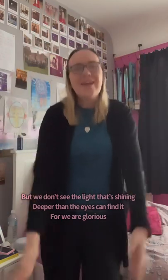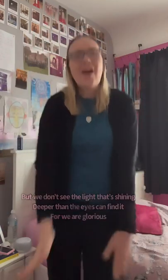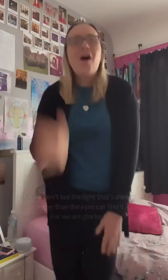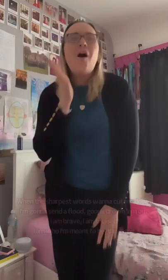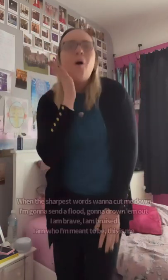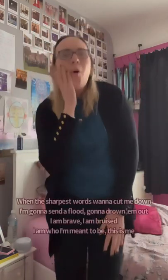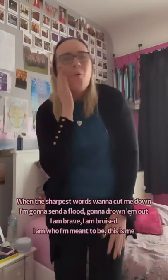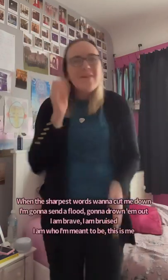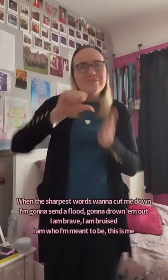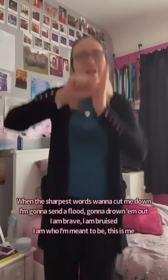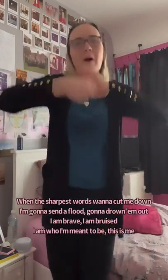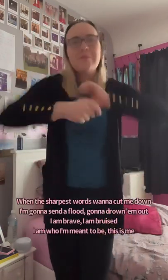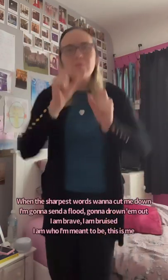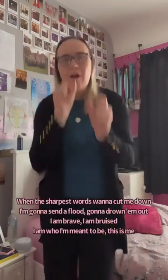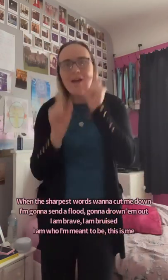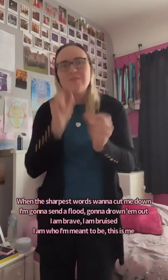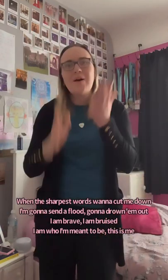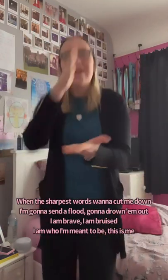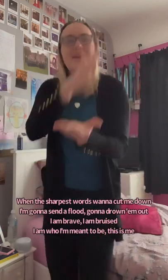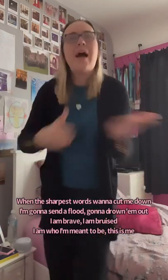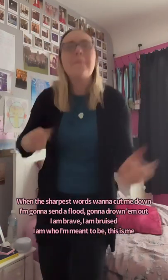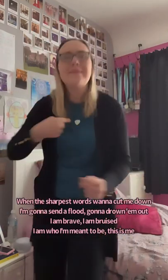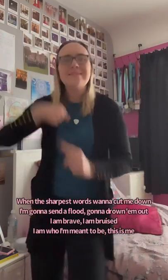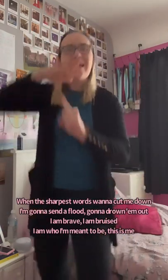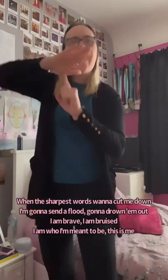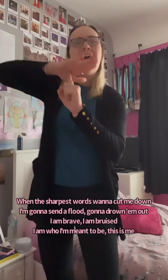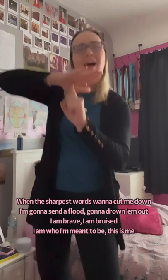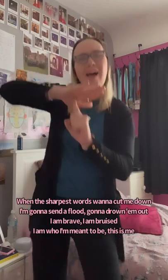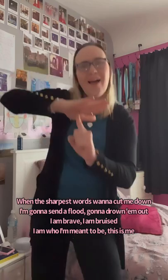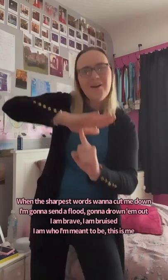glorious. When the sharpest words wanna cut me down,